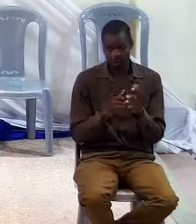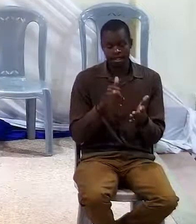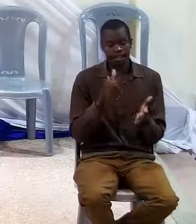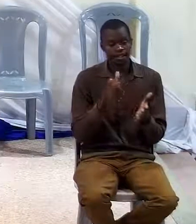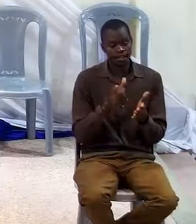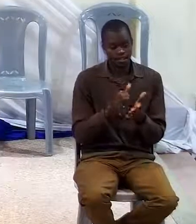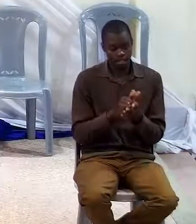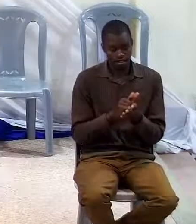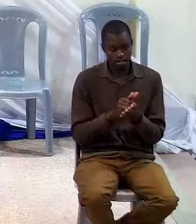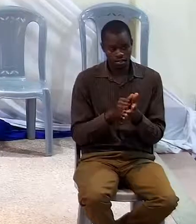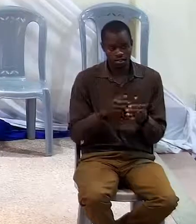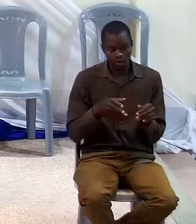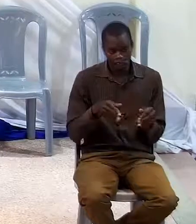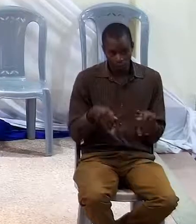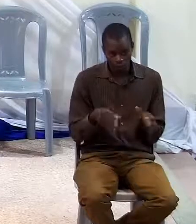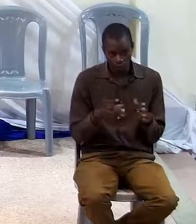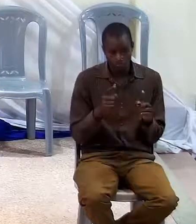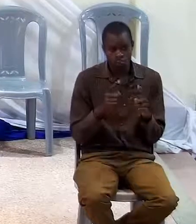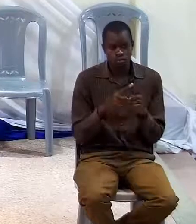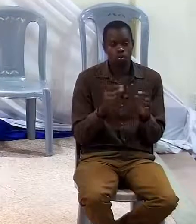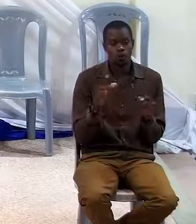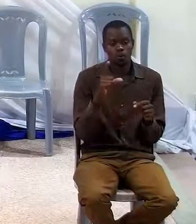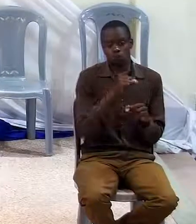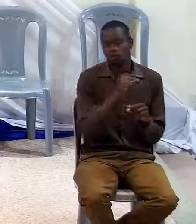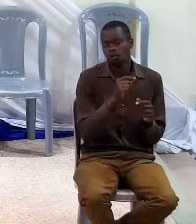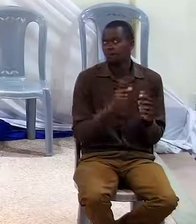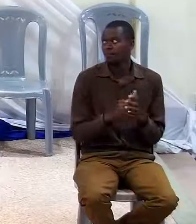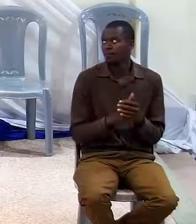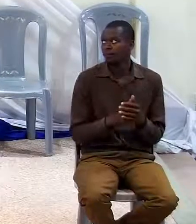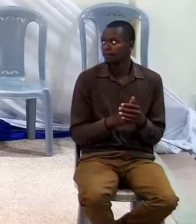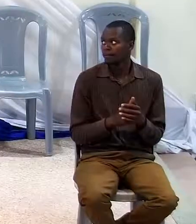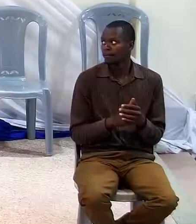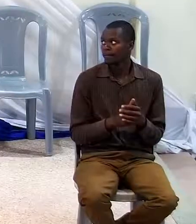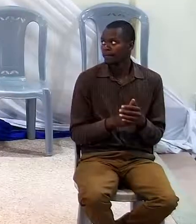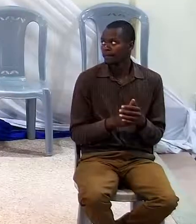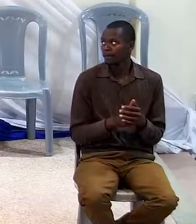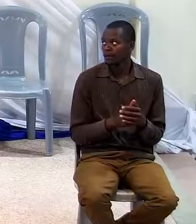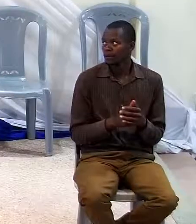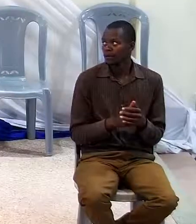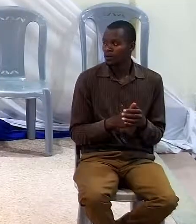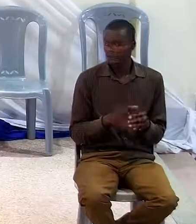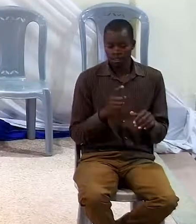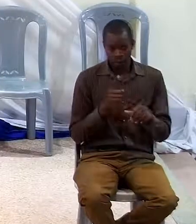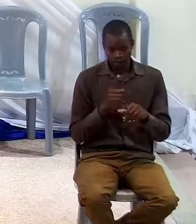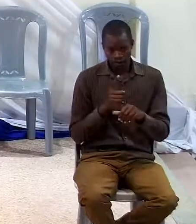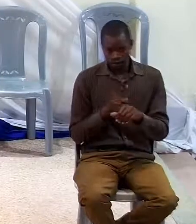to go. When handling what we eat and